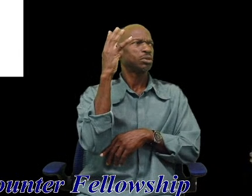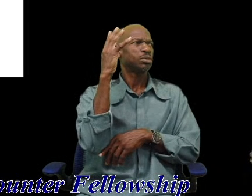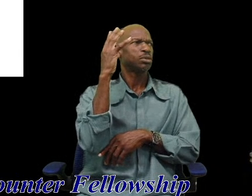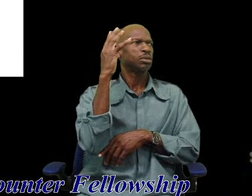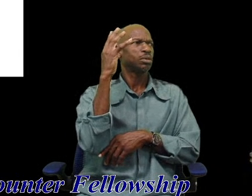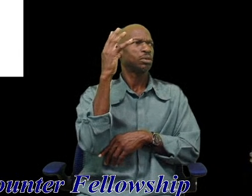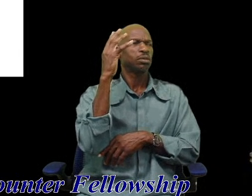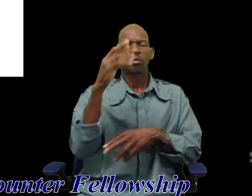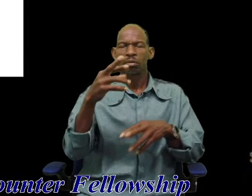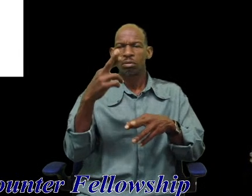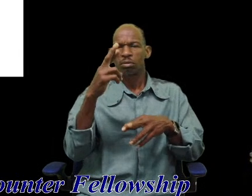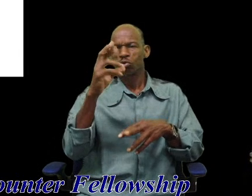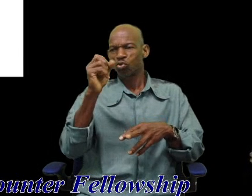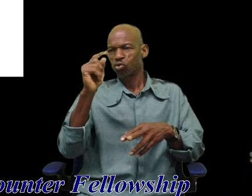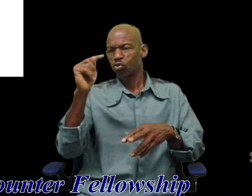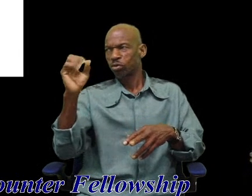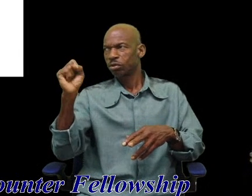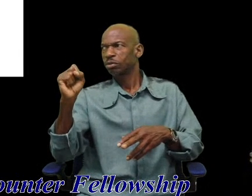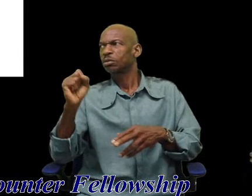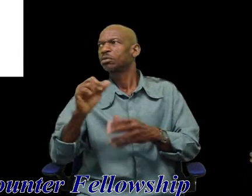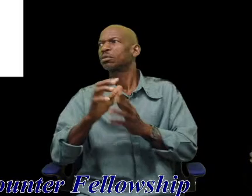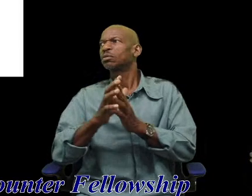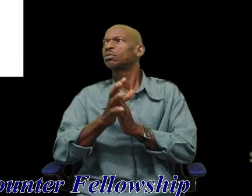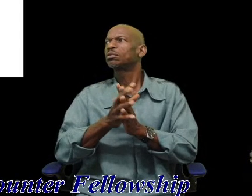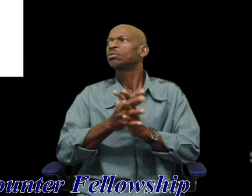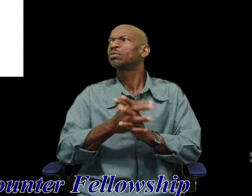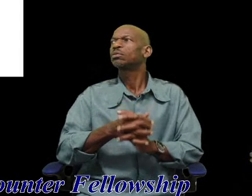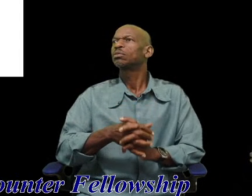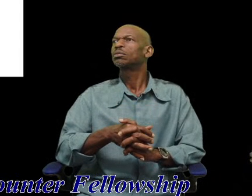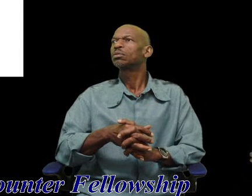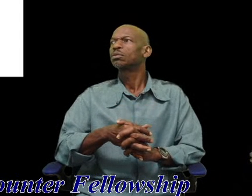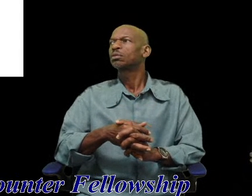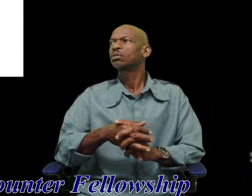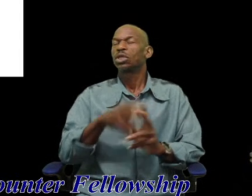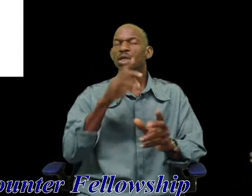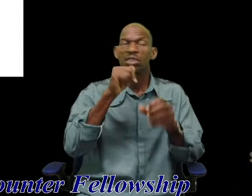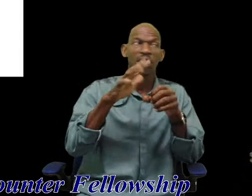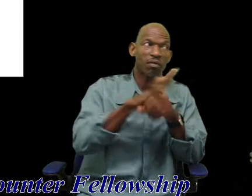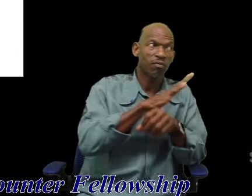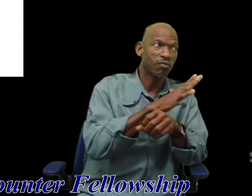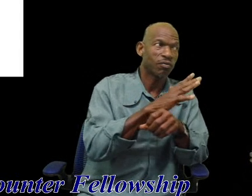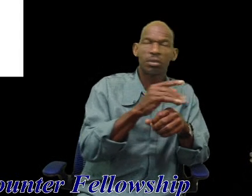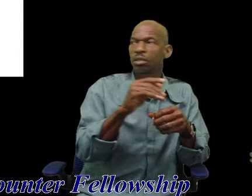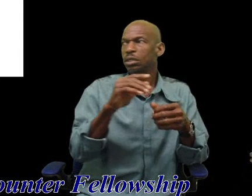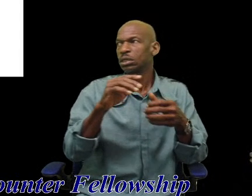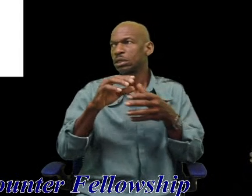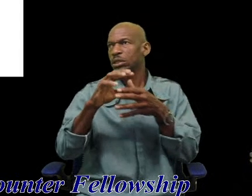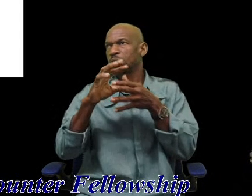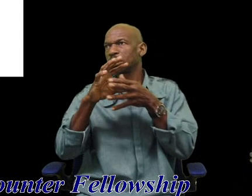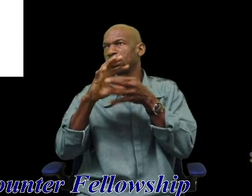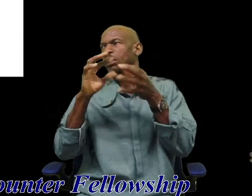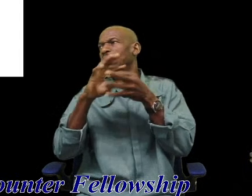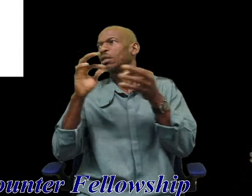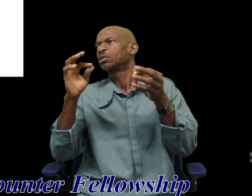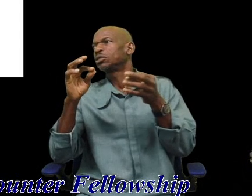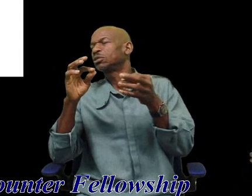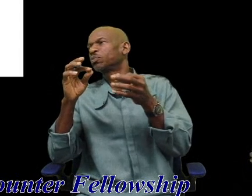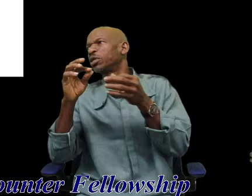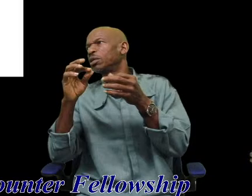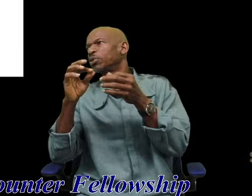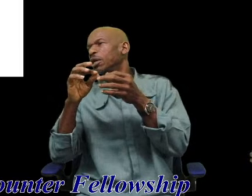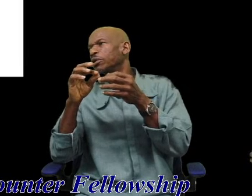Roots. As I told you, this is not a complete sentence. This is just to begin your sentence. Okay?